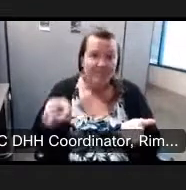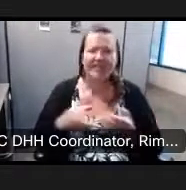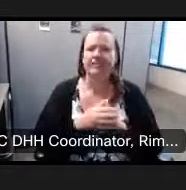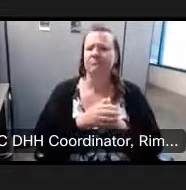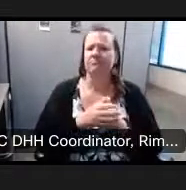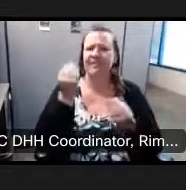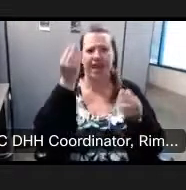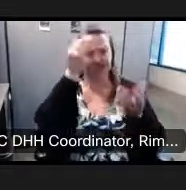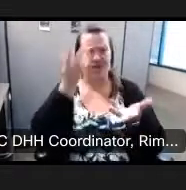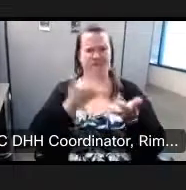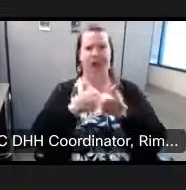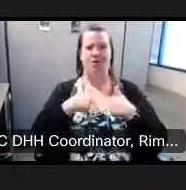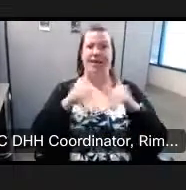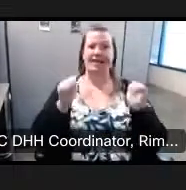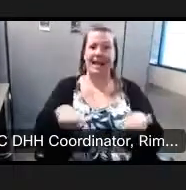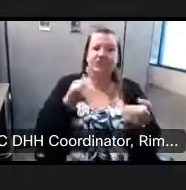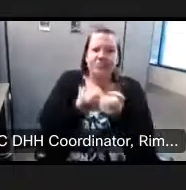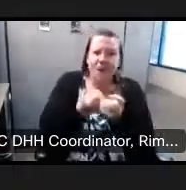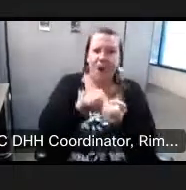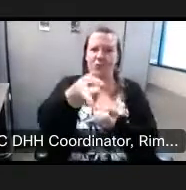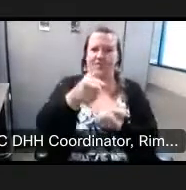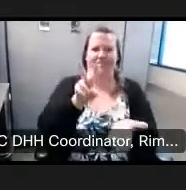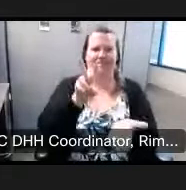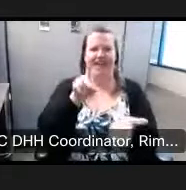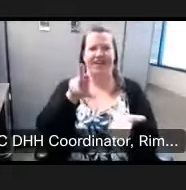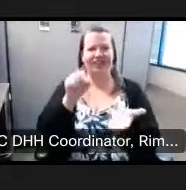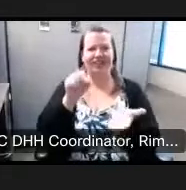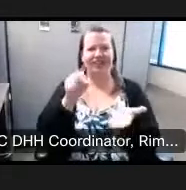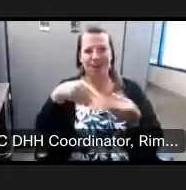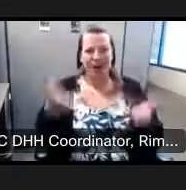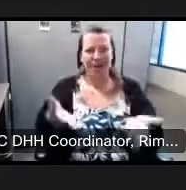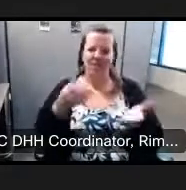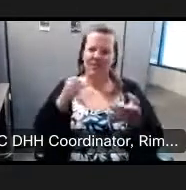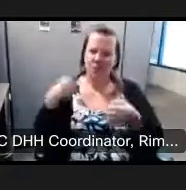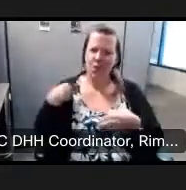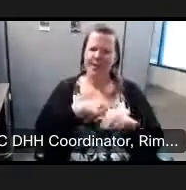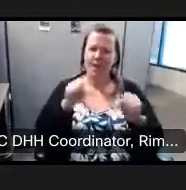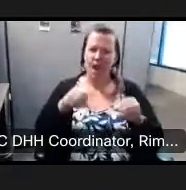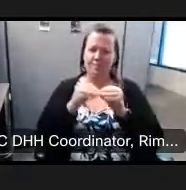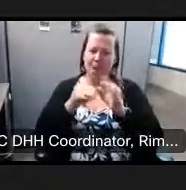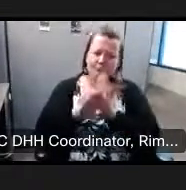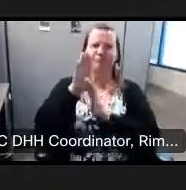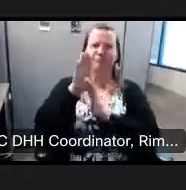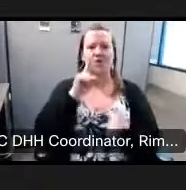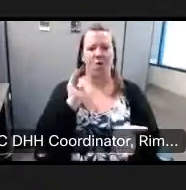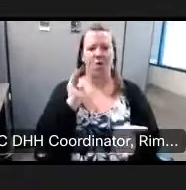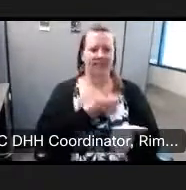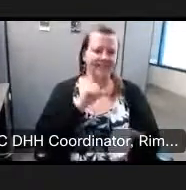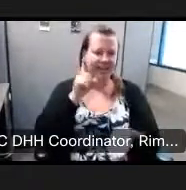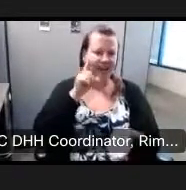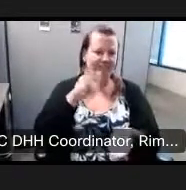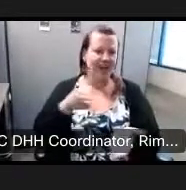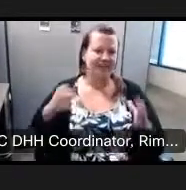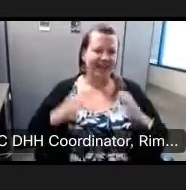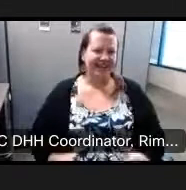in which you provide to deaf and hard of hearing clients. Let us know how we can be of best support to you as vendors. So that way we